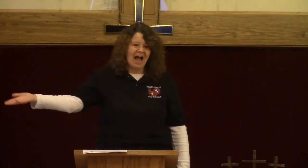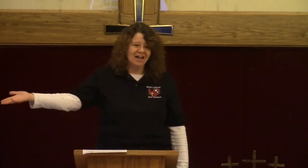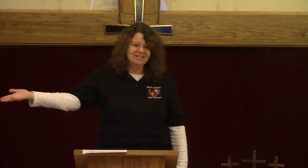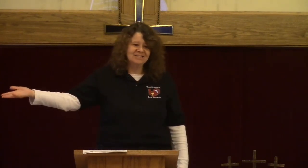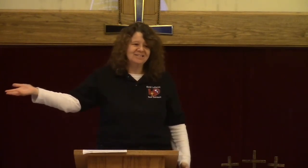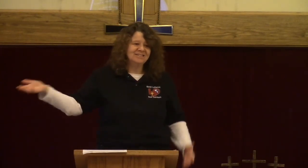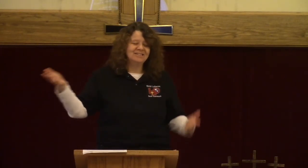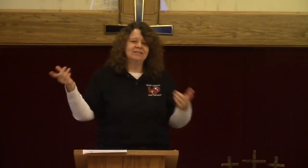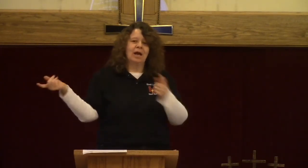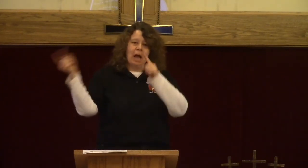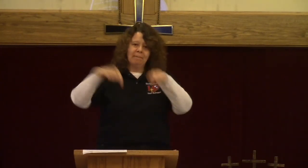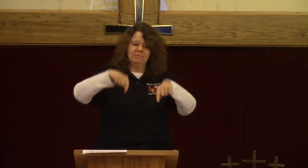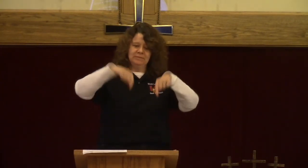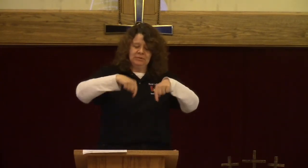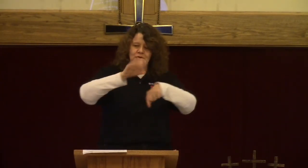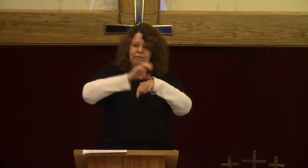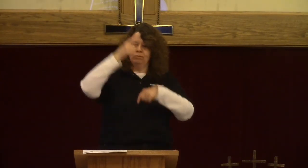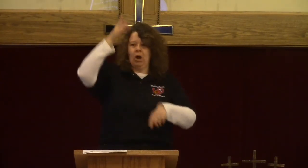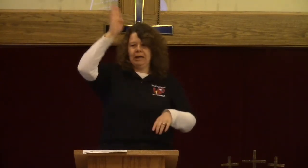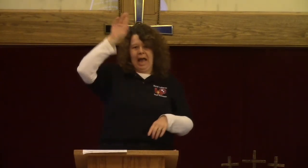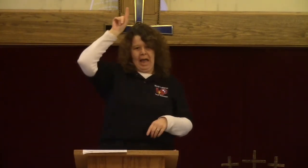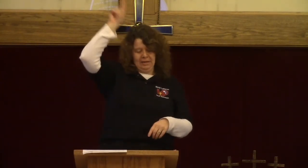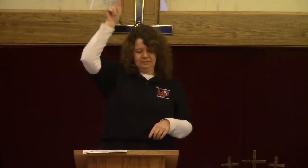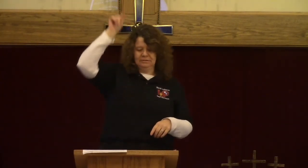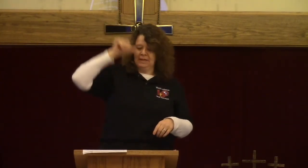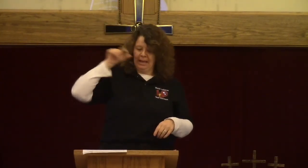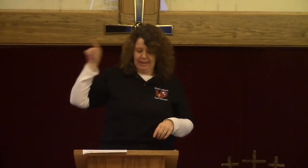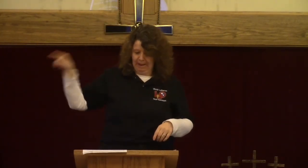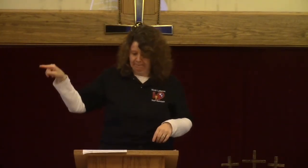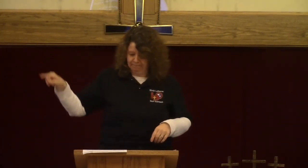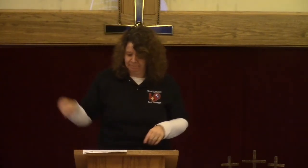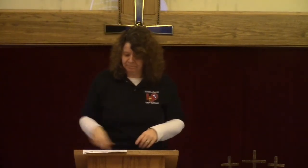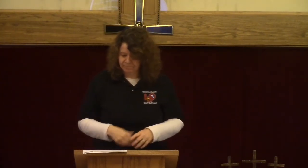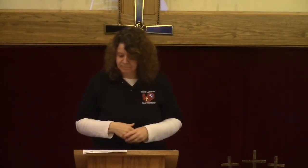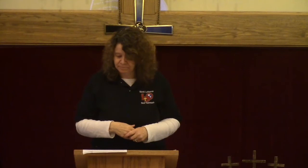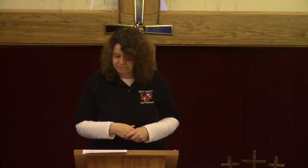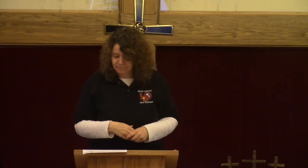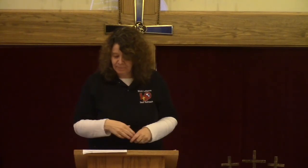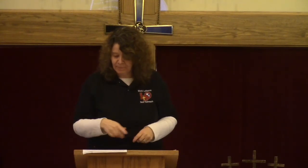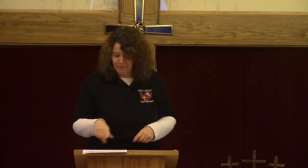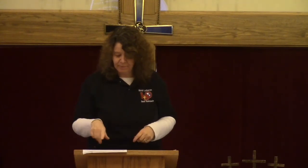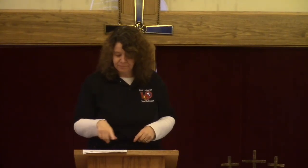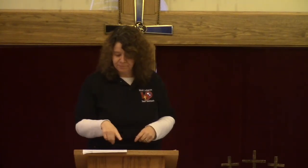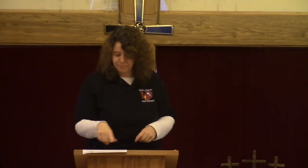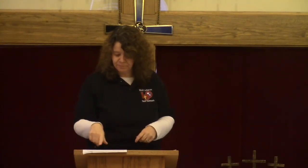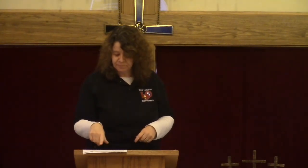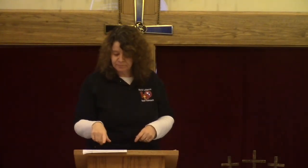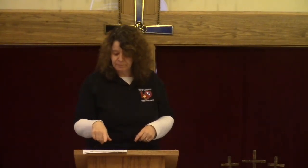pastor's not God. You know, if they don't come to church for the pastor, they come to listen to God's word.